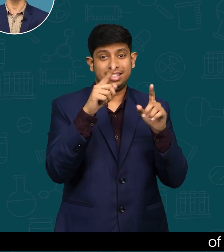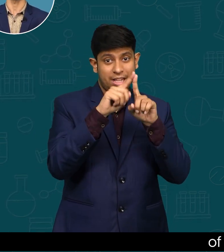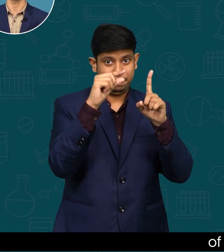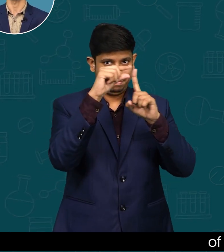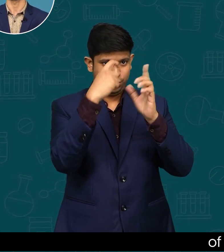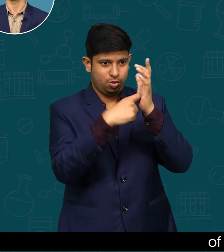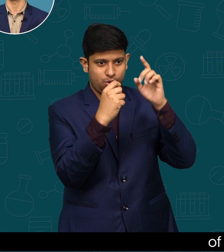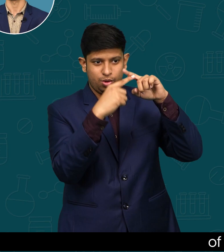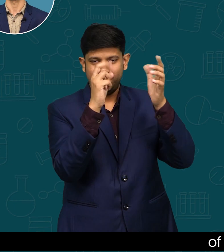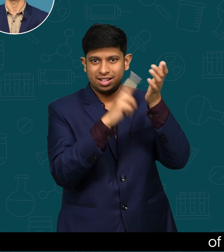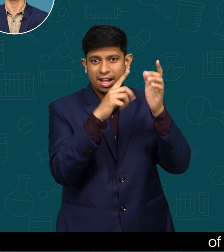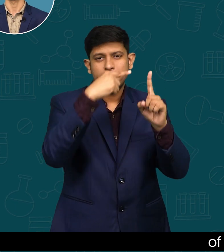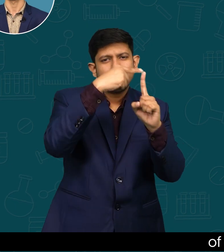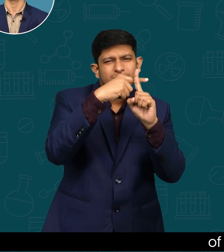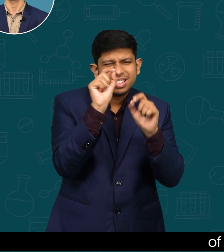a proton.